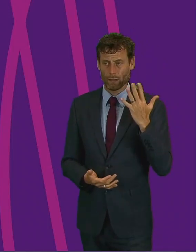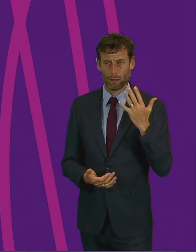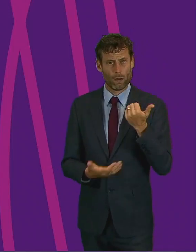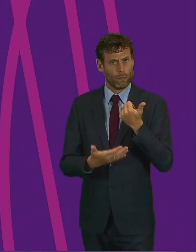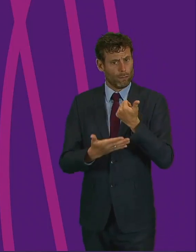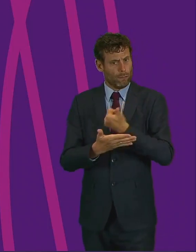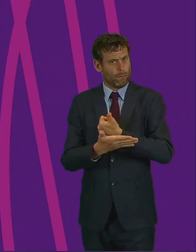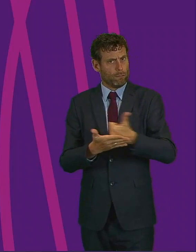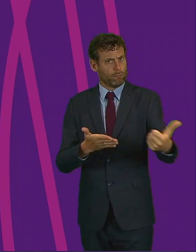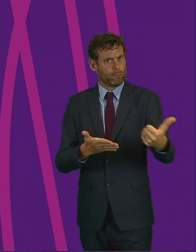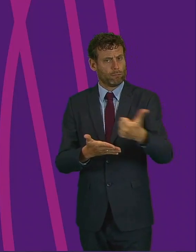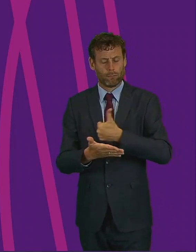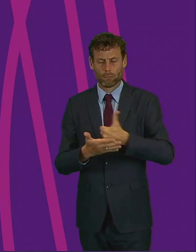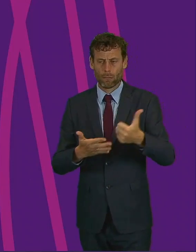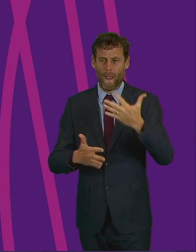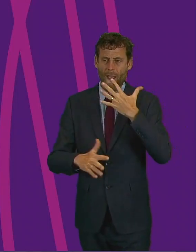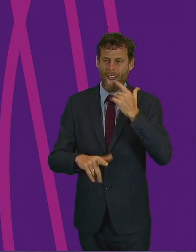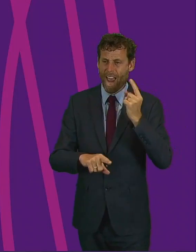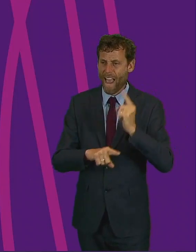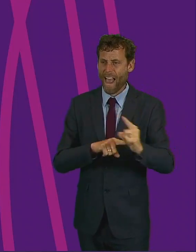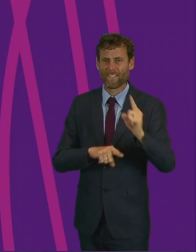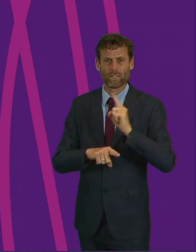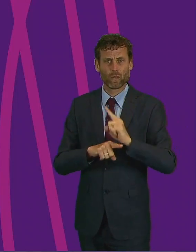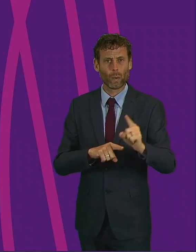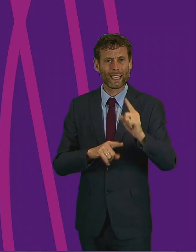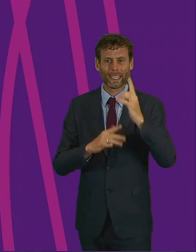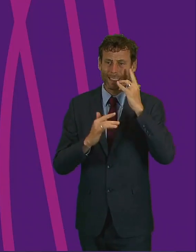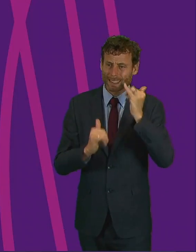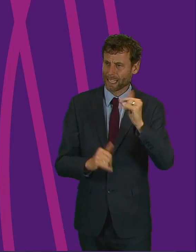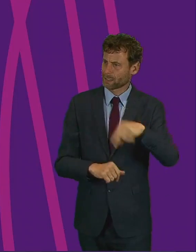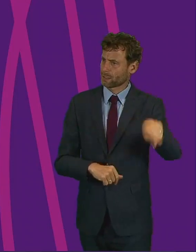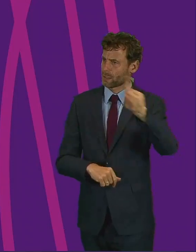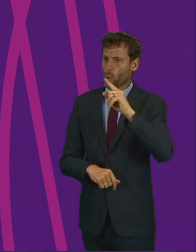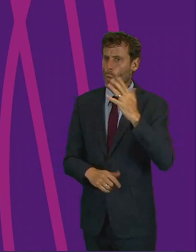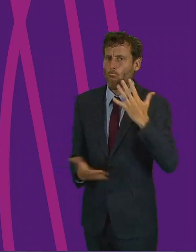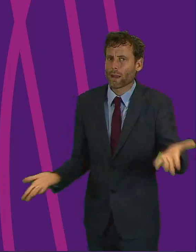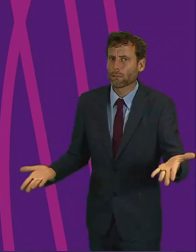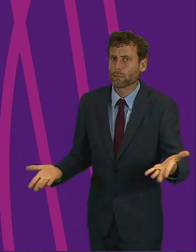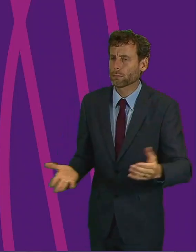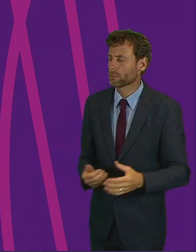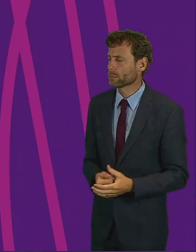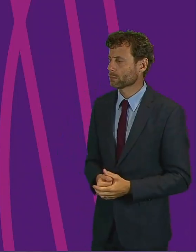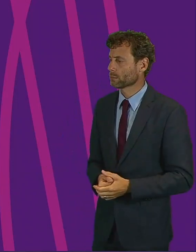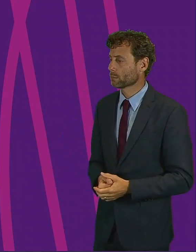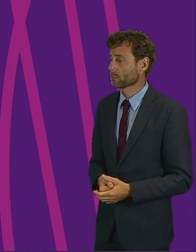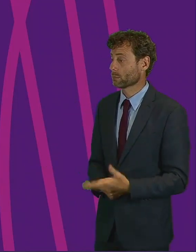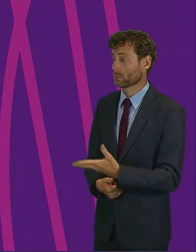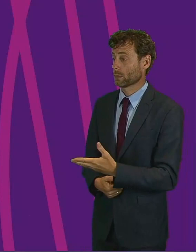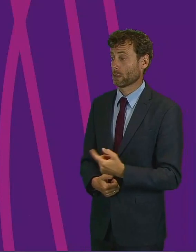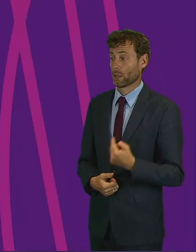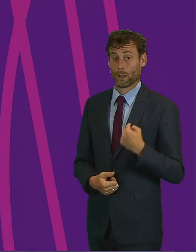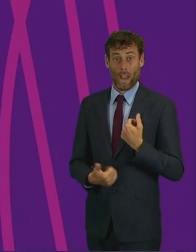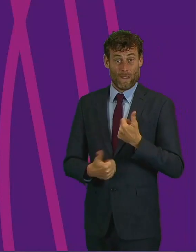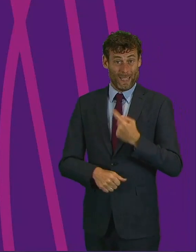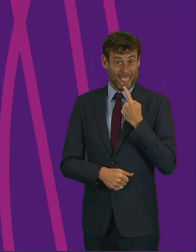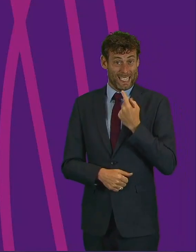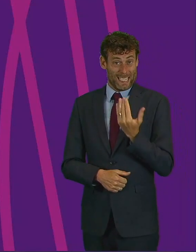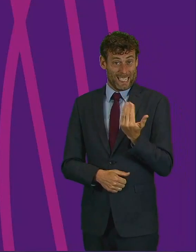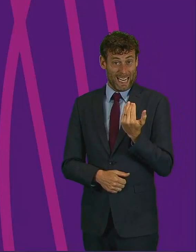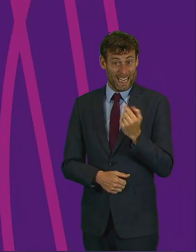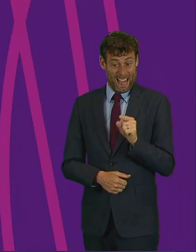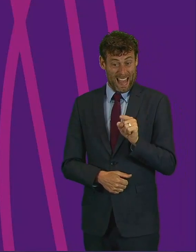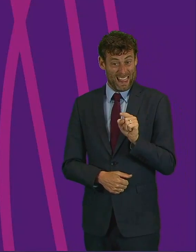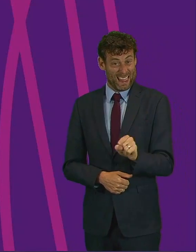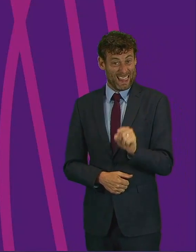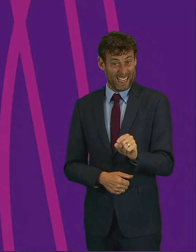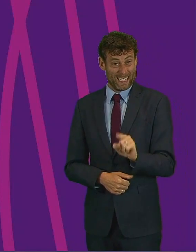regular weekly testing being delivered in Scotland? First Minister. As I set out a moment ago, this is a programme that